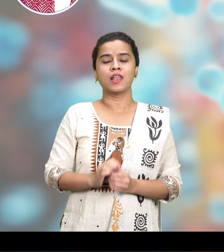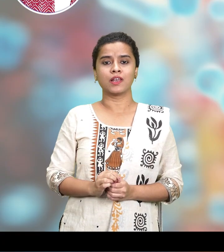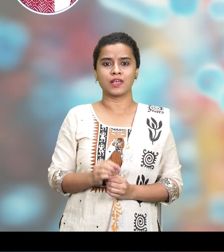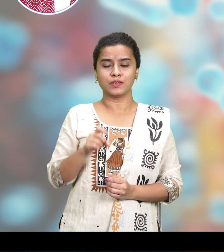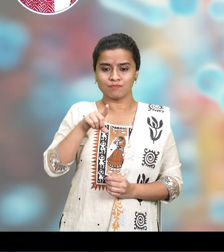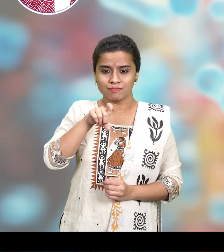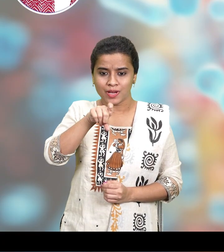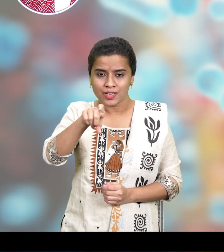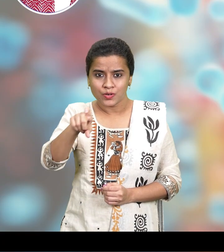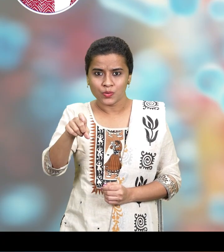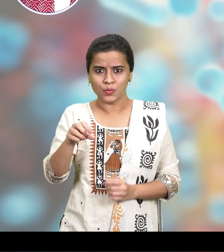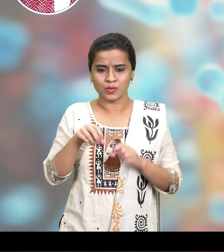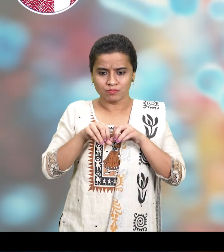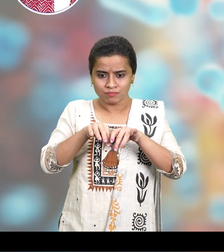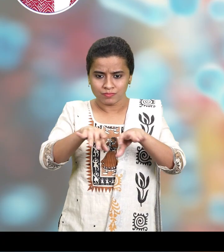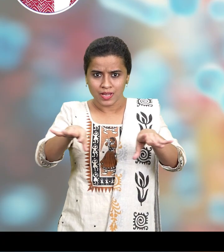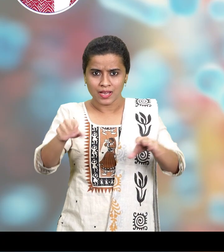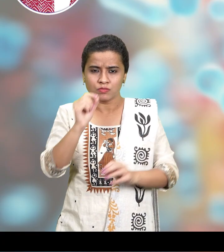microorganisms.